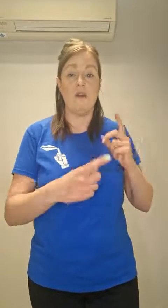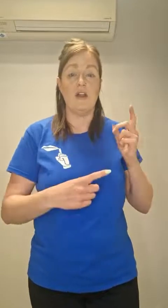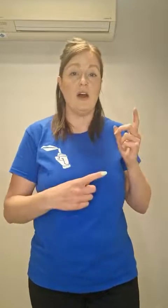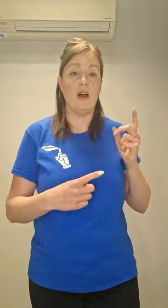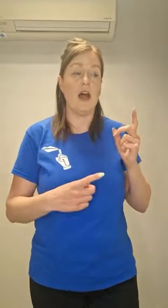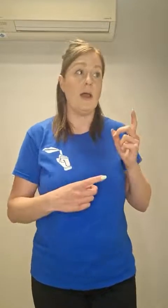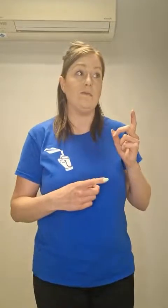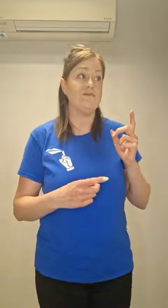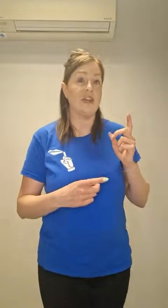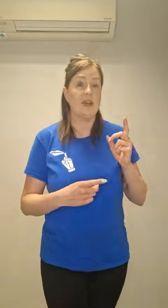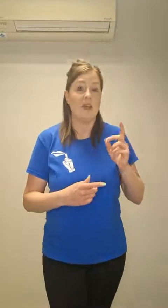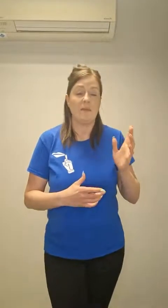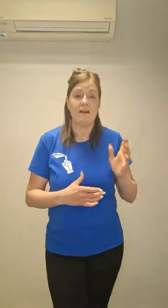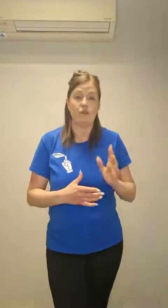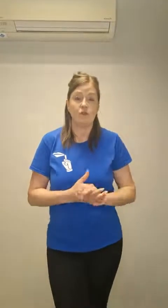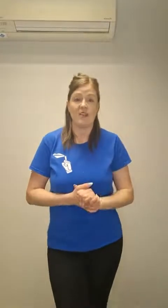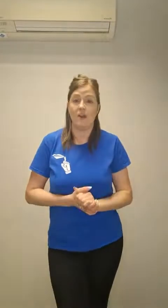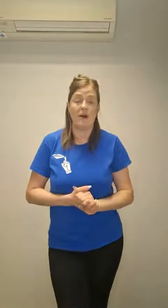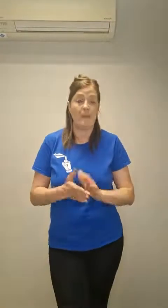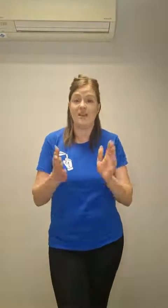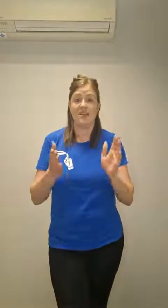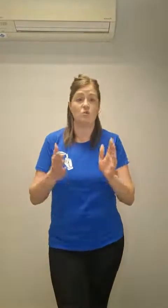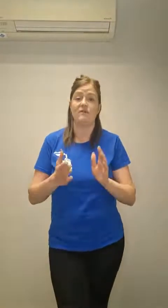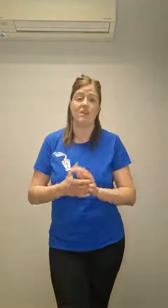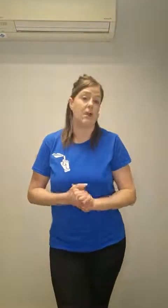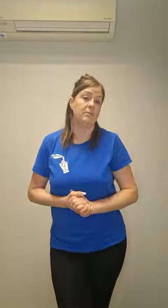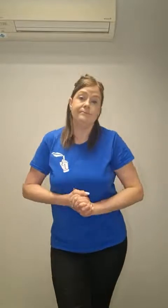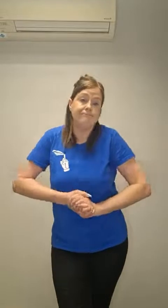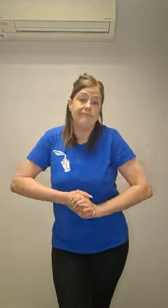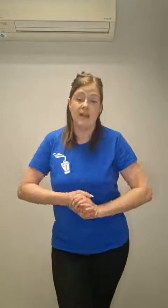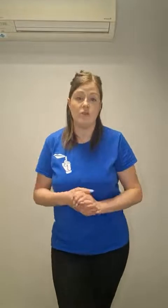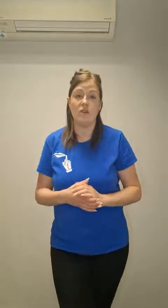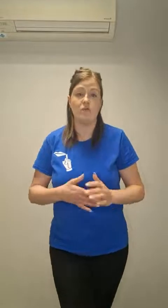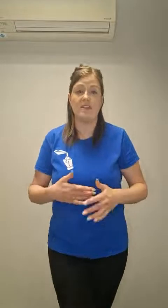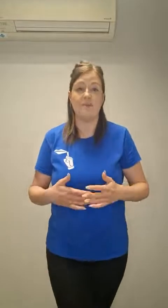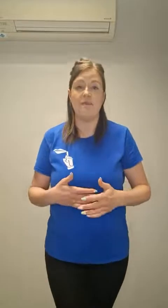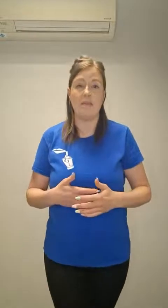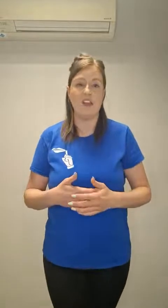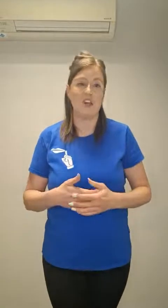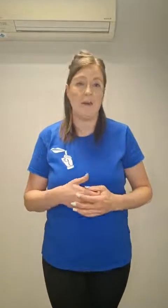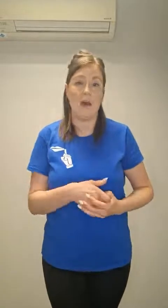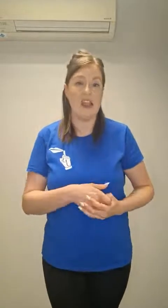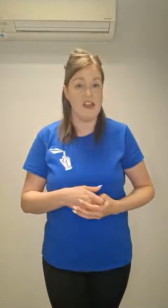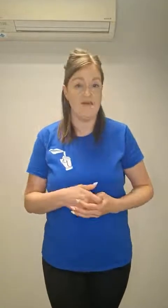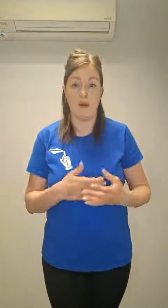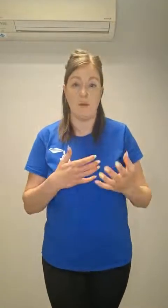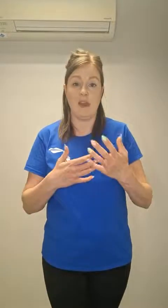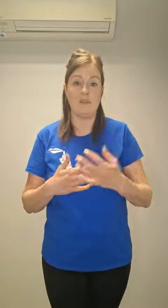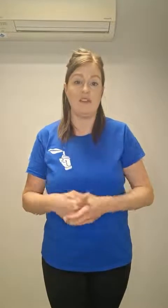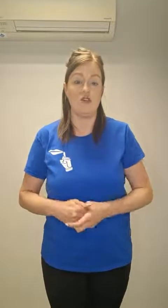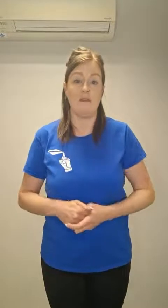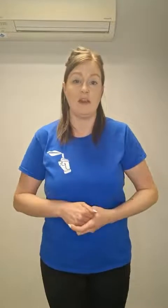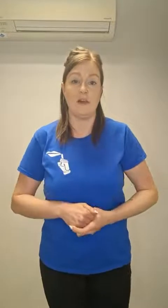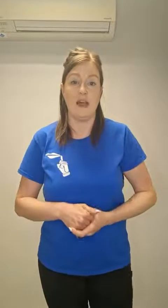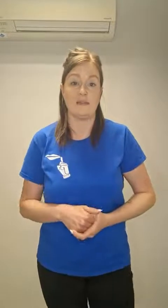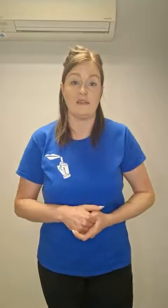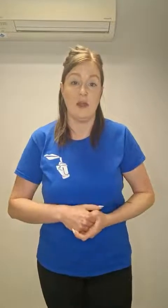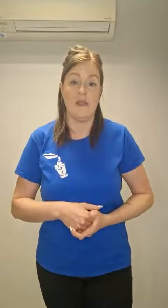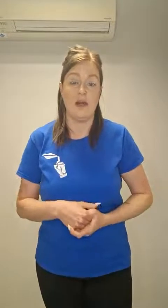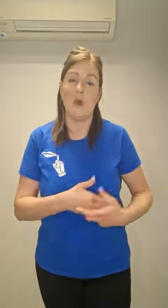other platforms, and I'll happily send you a video. If you give me some information about Eve, then I'll be able to send you a video of how to sign that, or how we